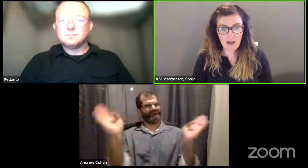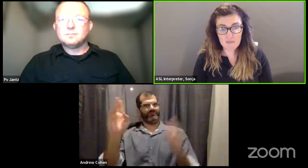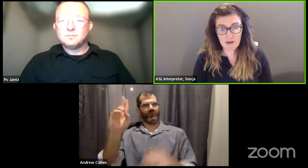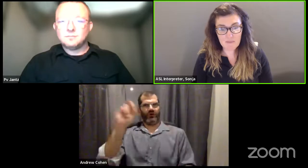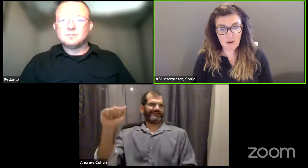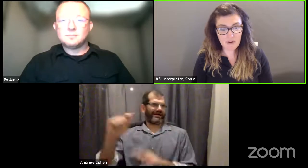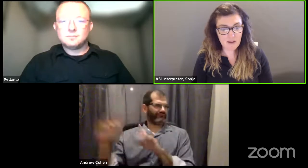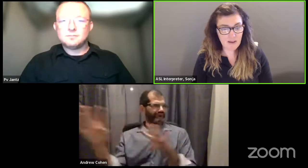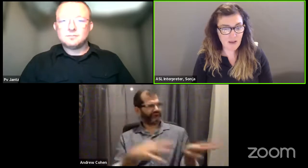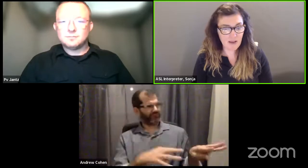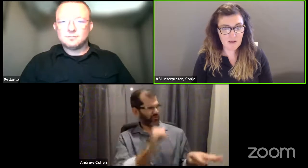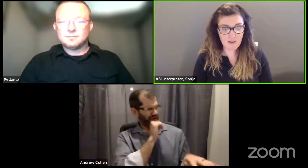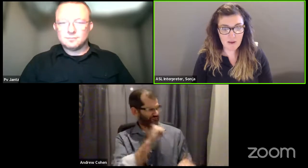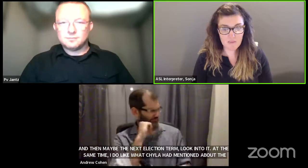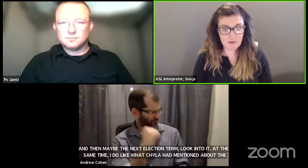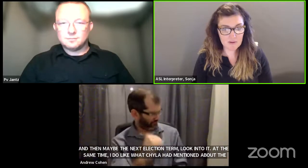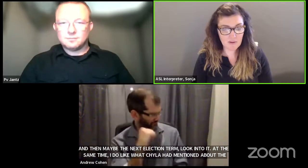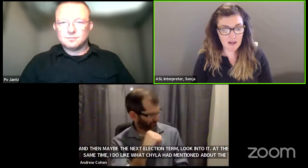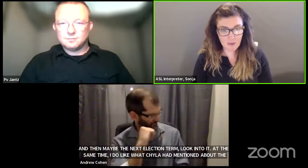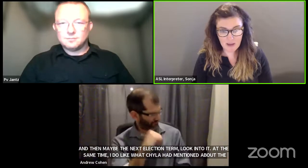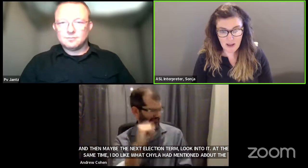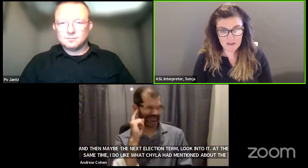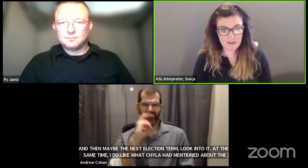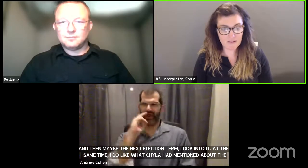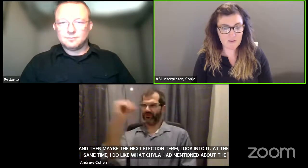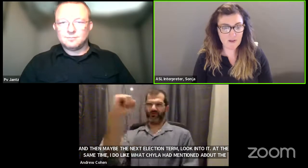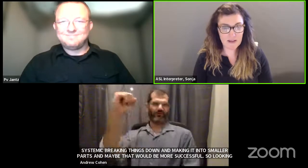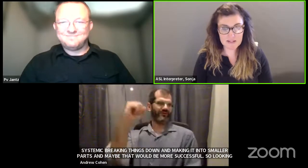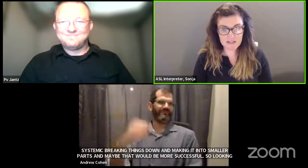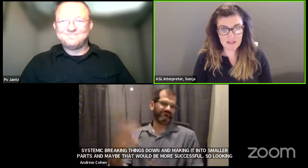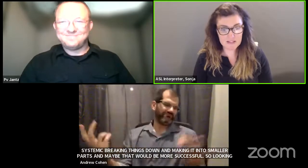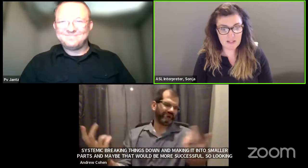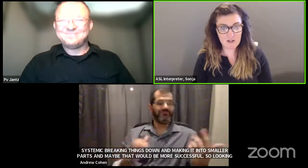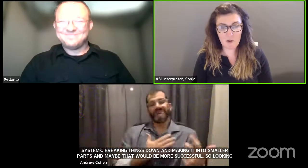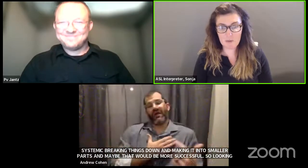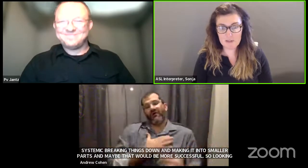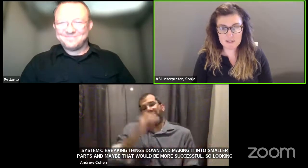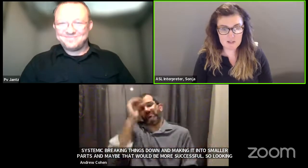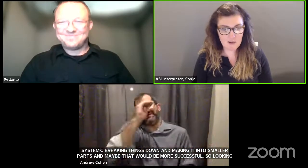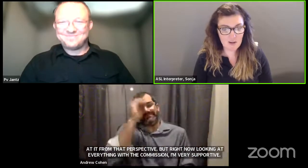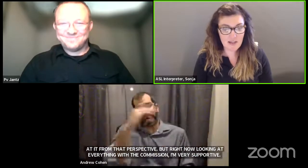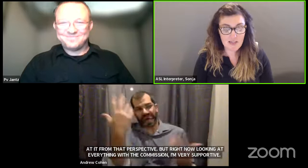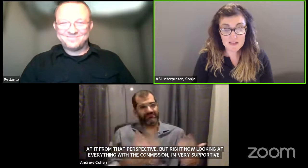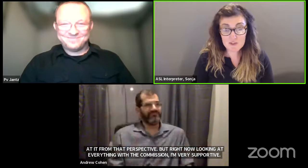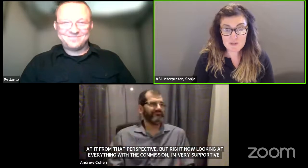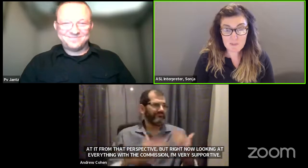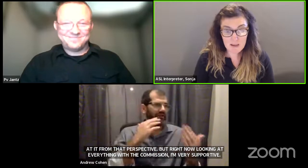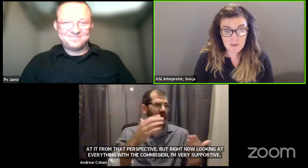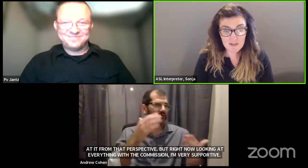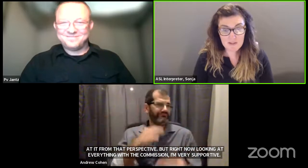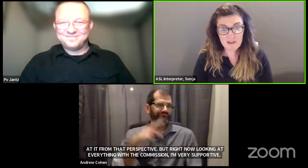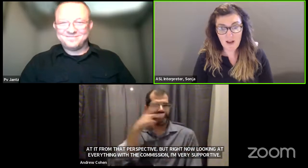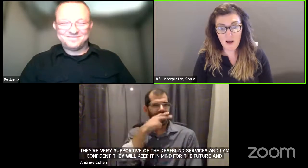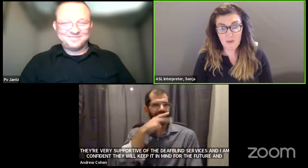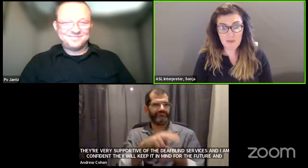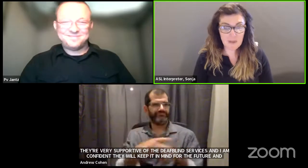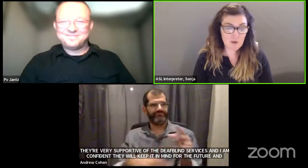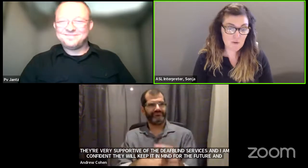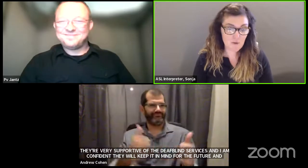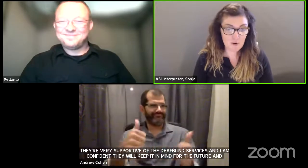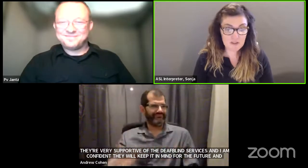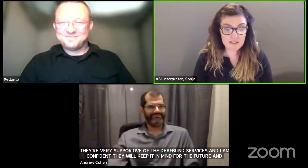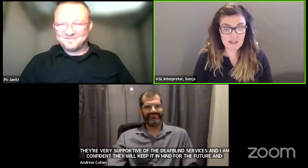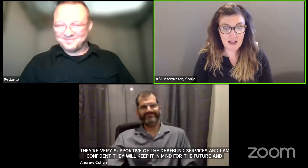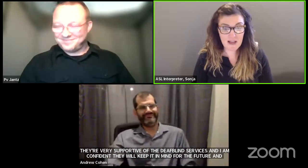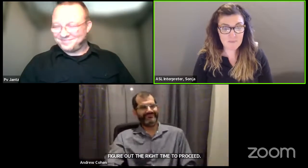So yeah, there's a lot going on in the United States and globally. So that's just my opinion. Thank